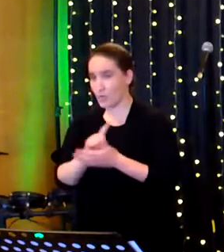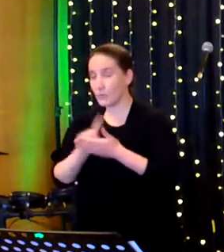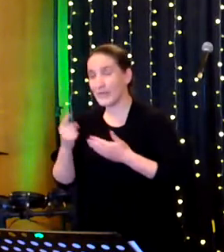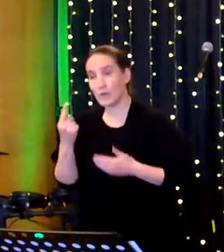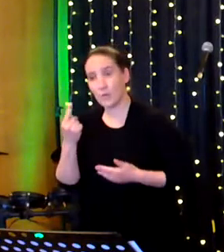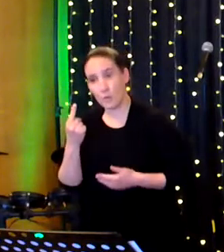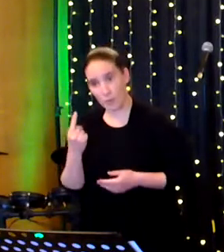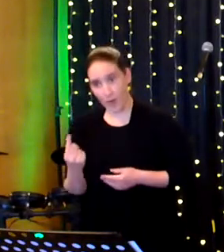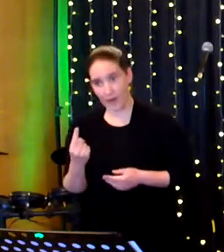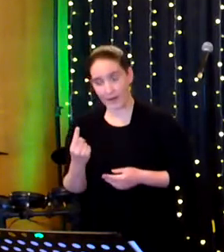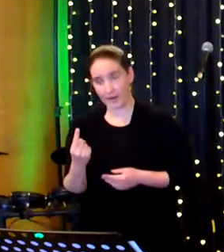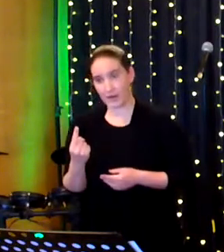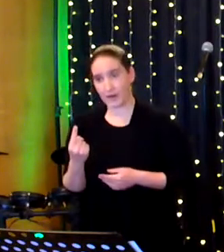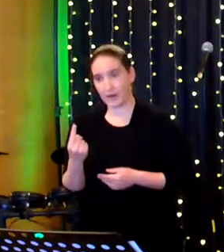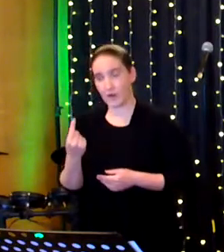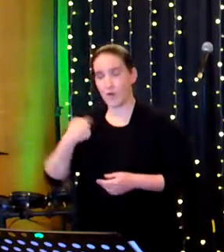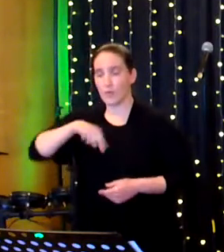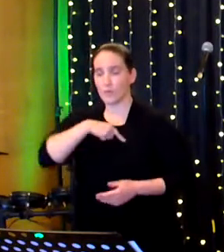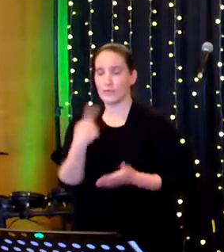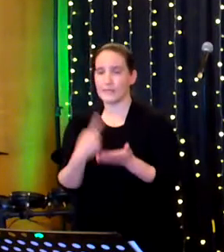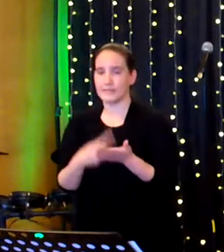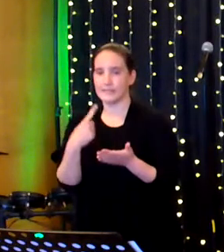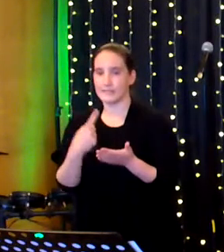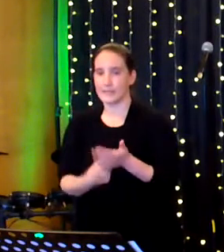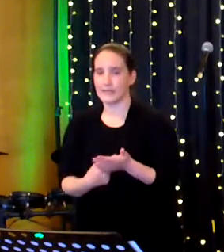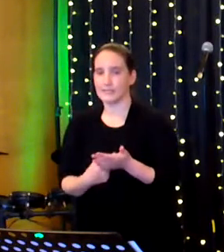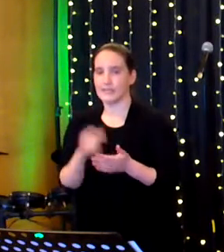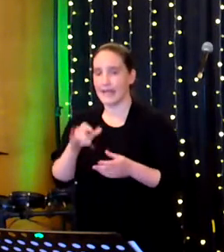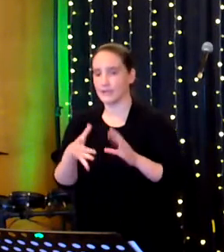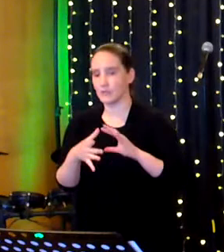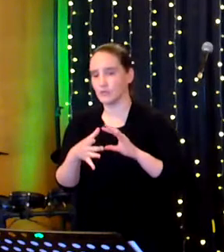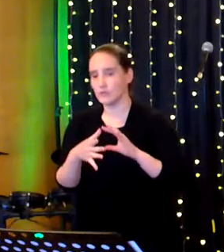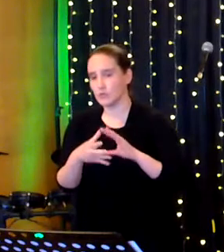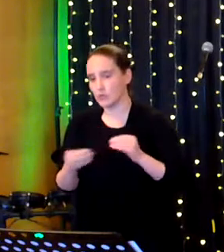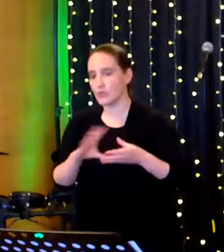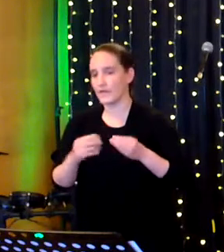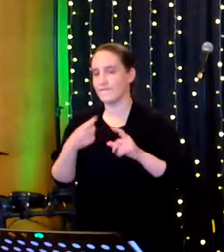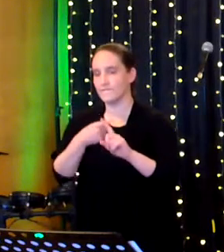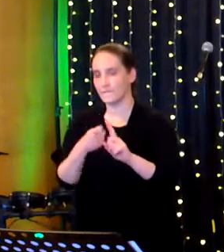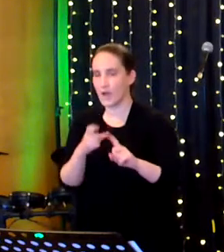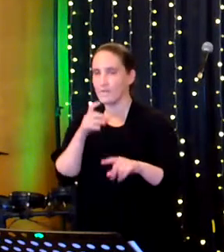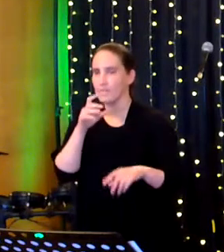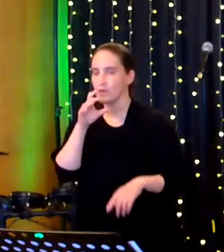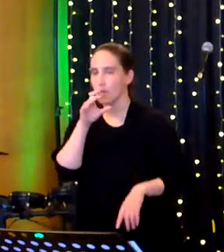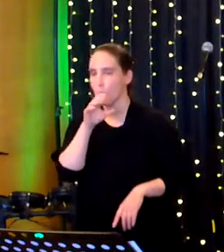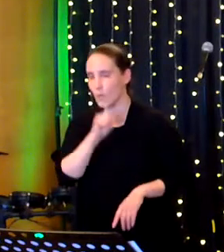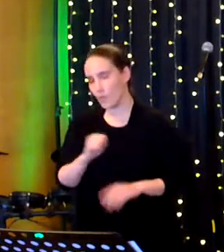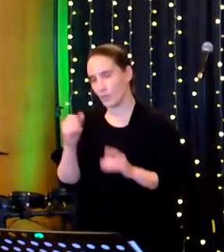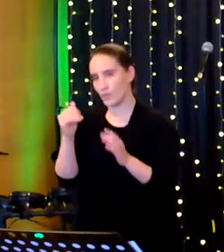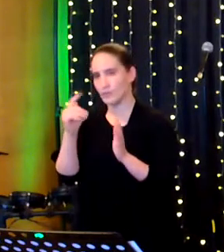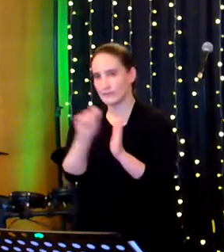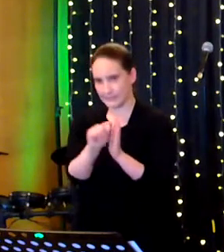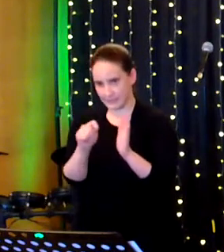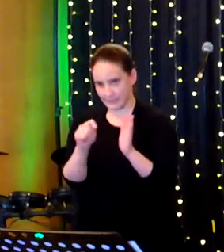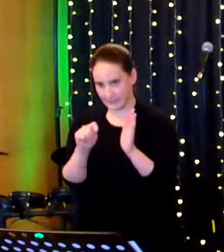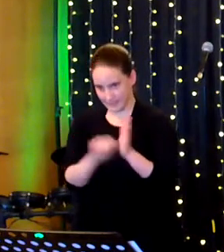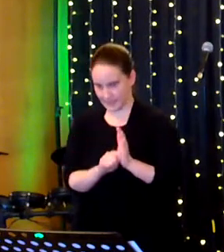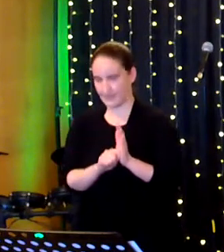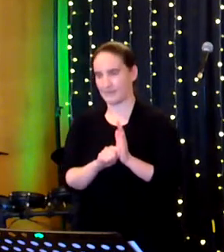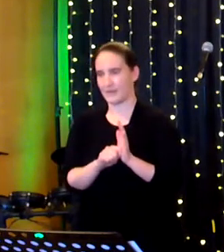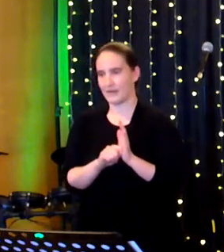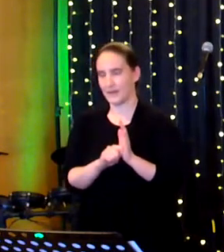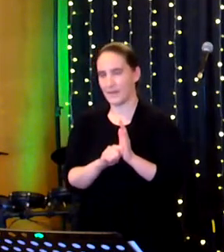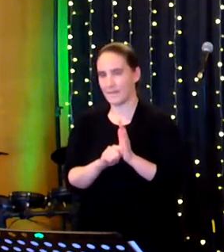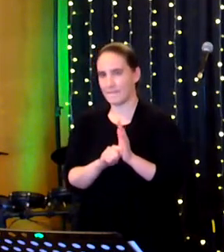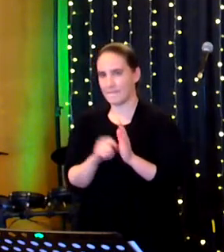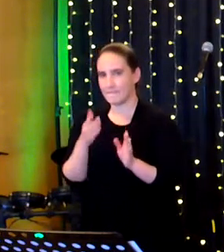know anything about the book of Daniel, it's part of the Old Testament. So those are the books in the Bible that came before Jesus' life and ministry. And Daniel